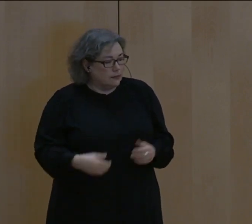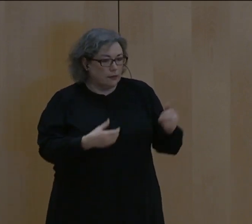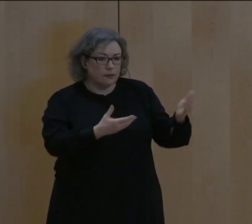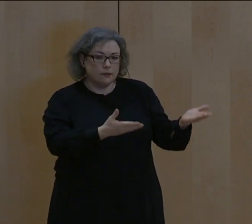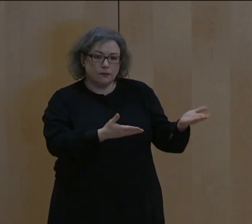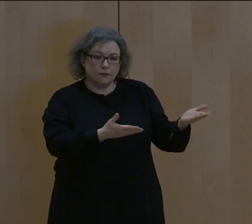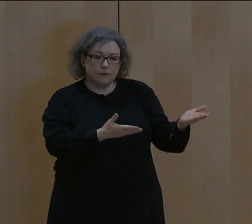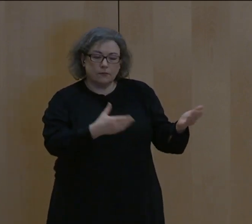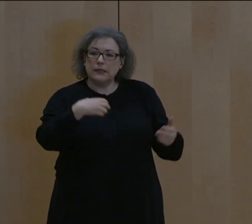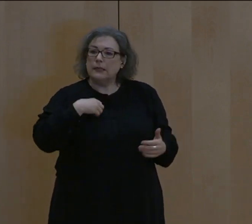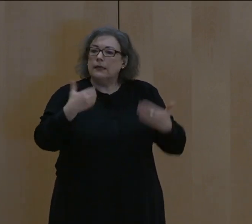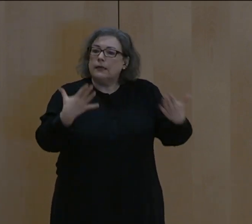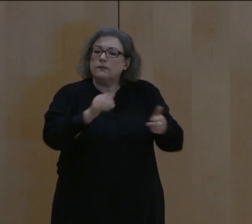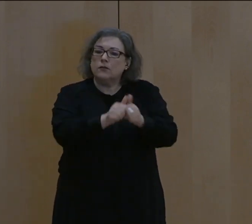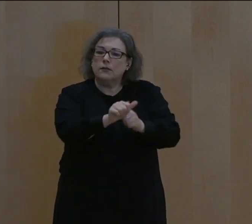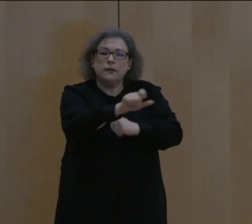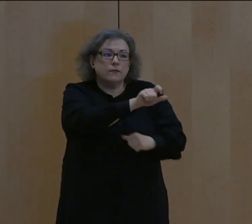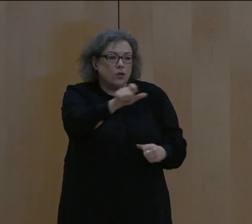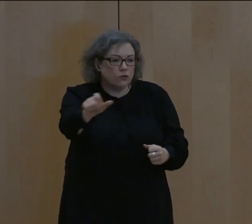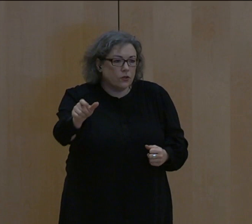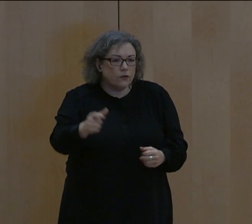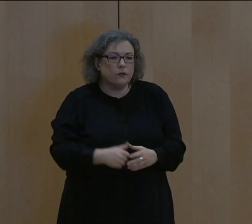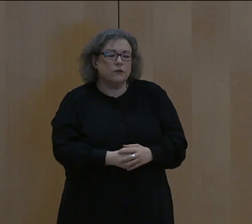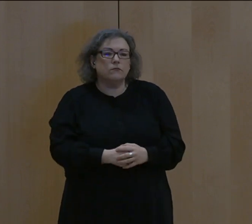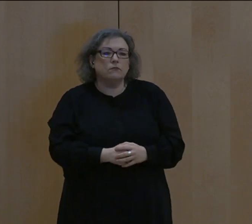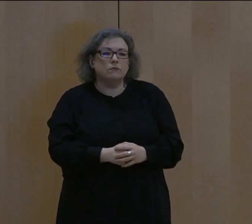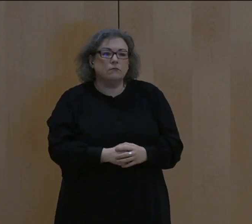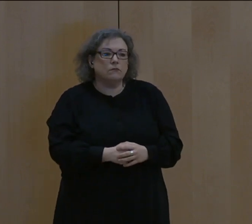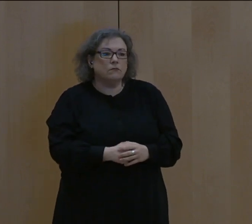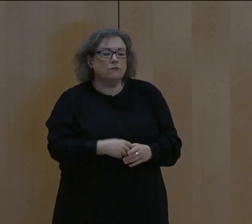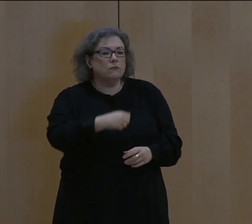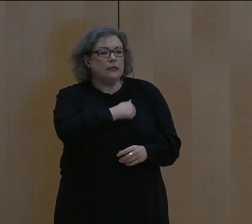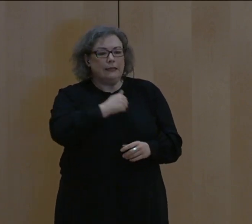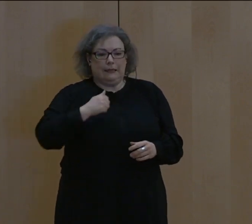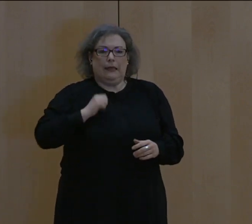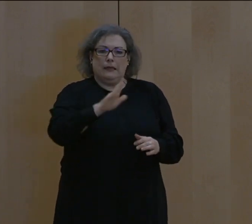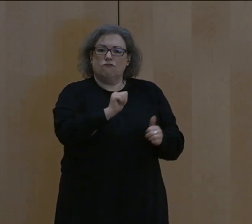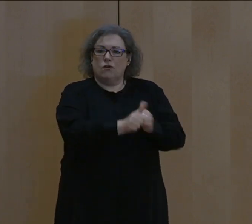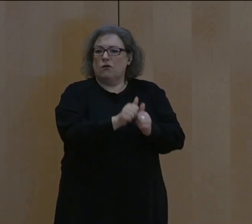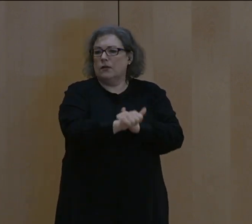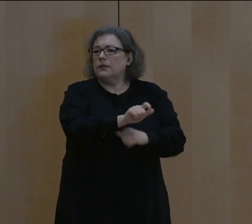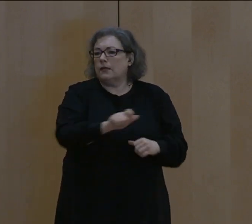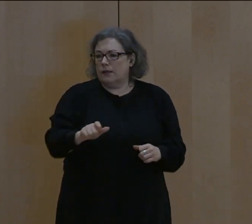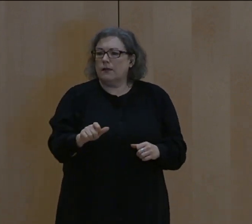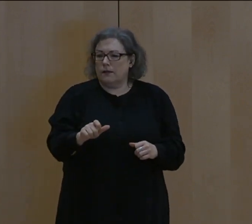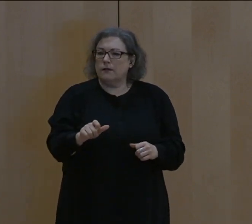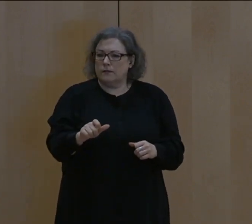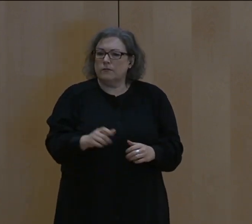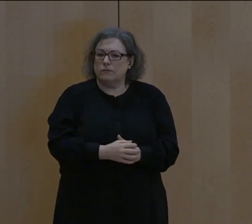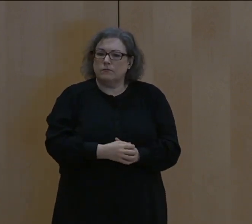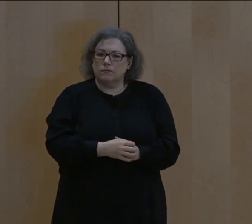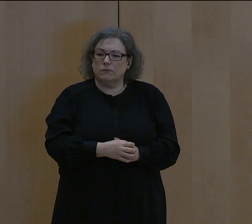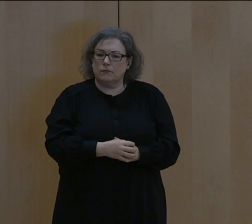Riksdag, and members of the government. The blue and yellow flag now